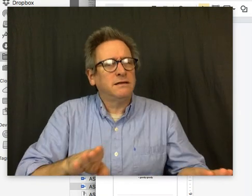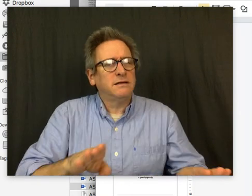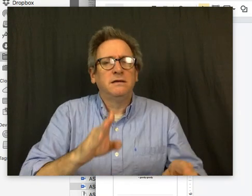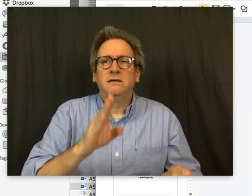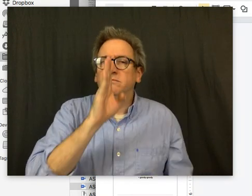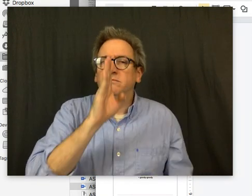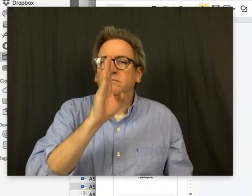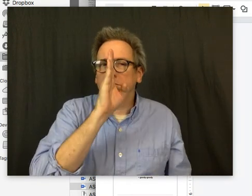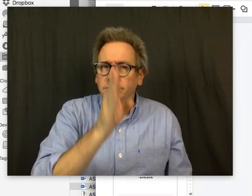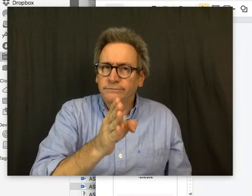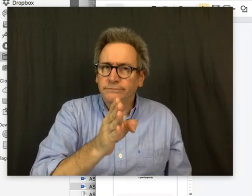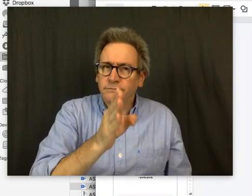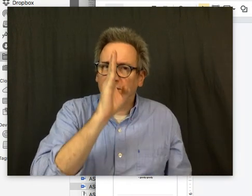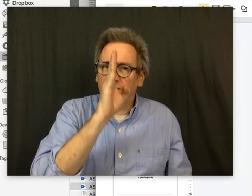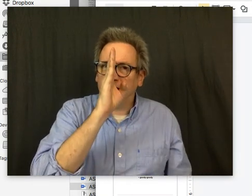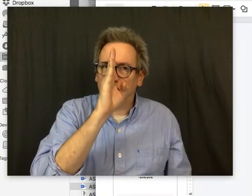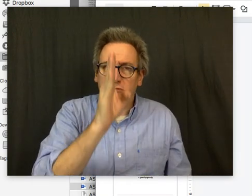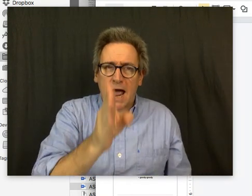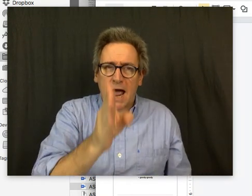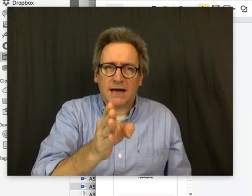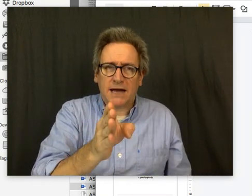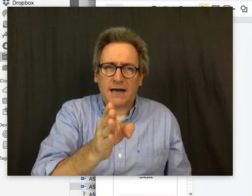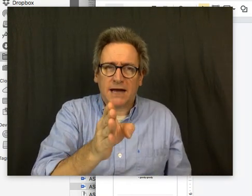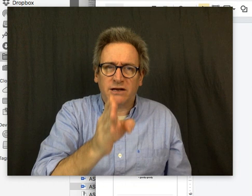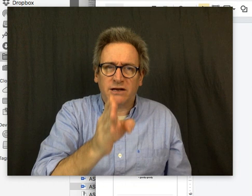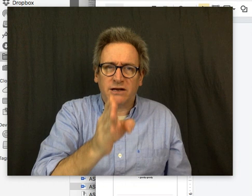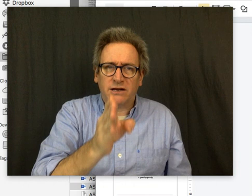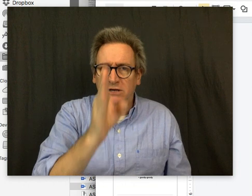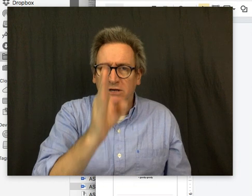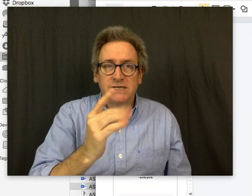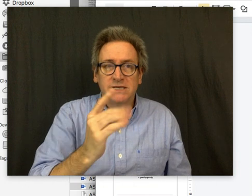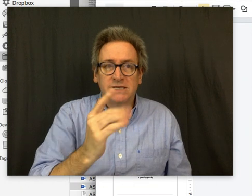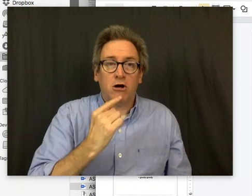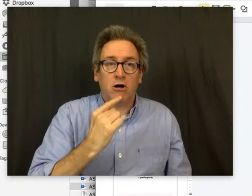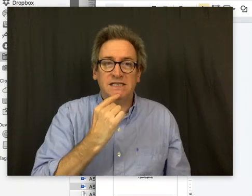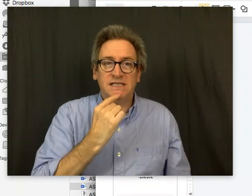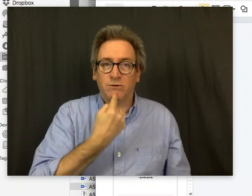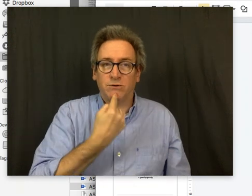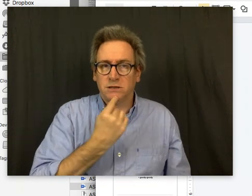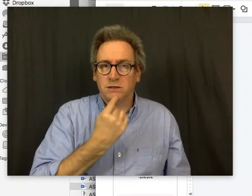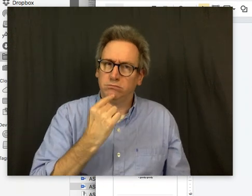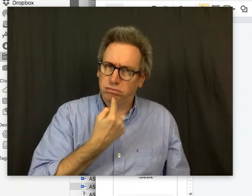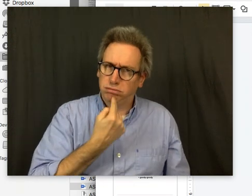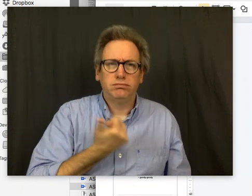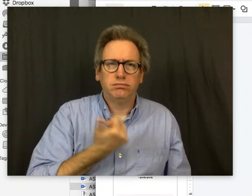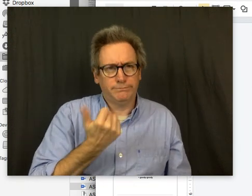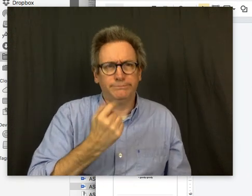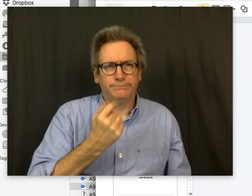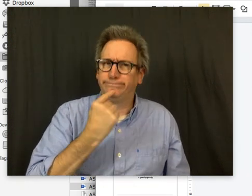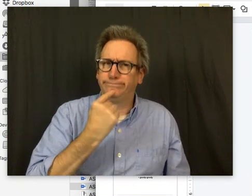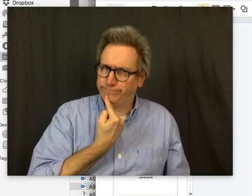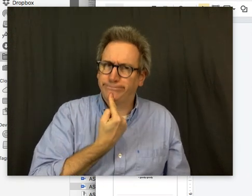quiet, very direct, very serious, also serious.